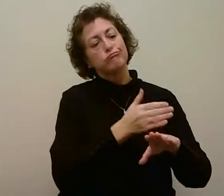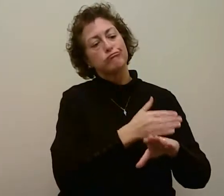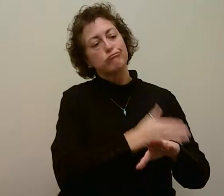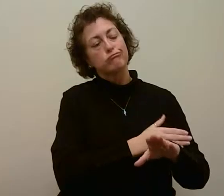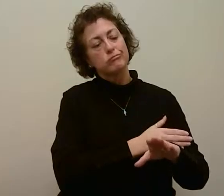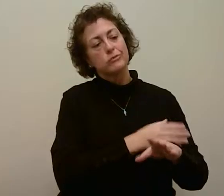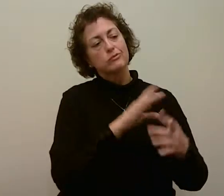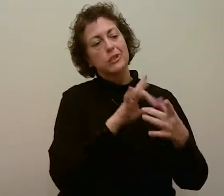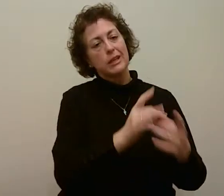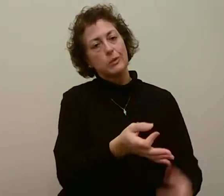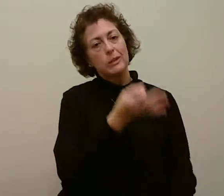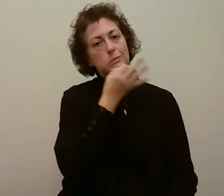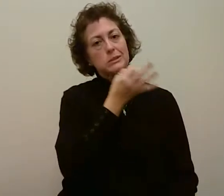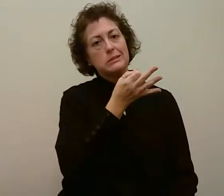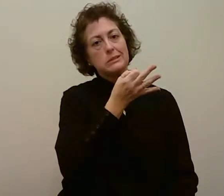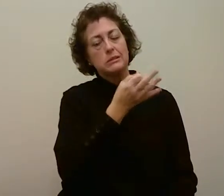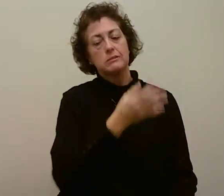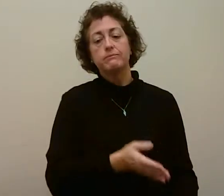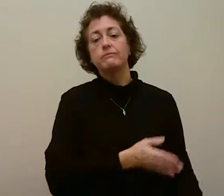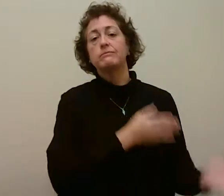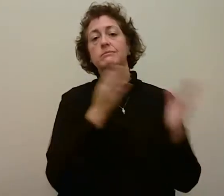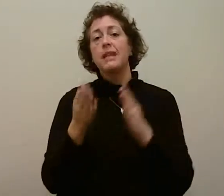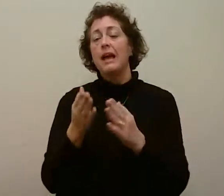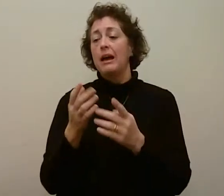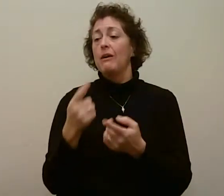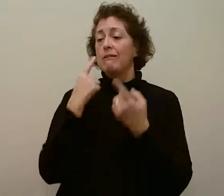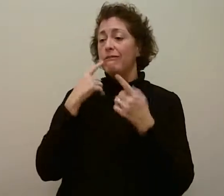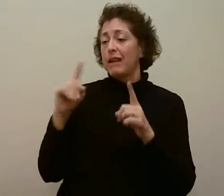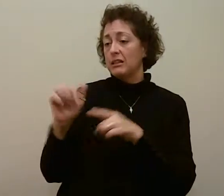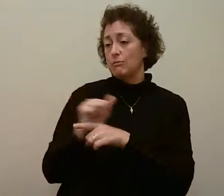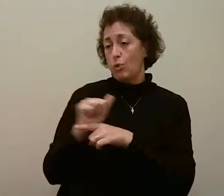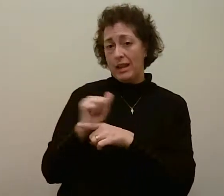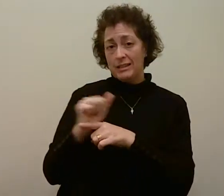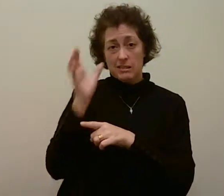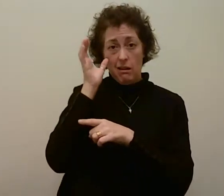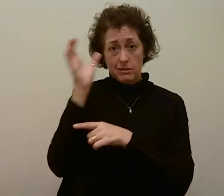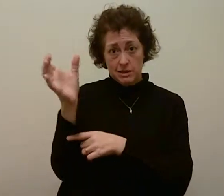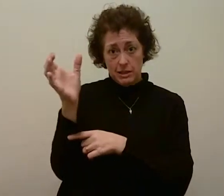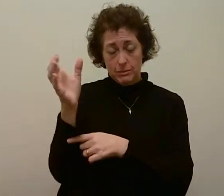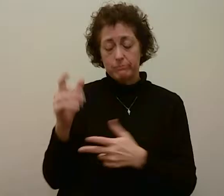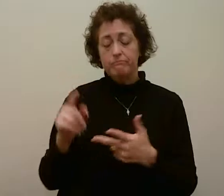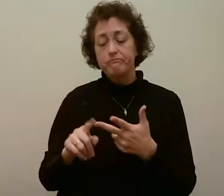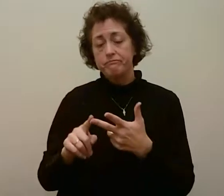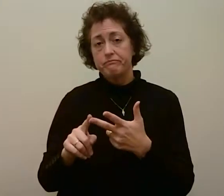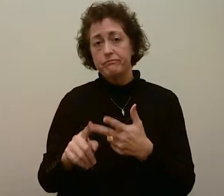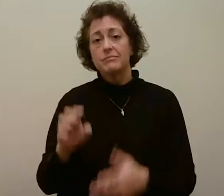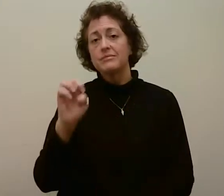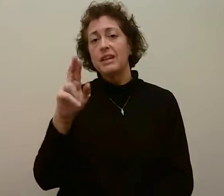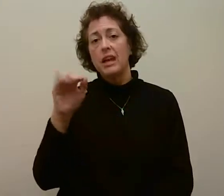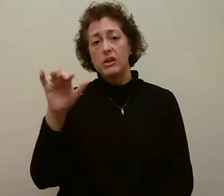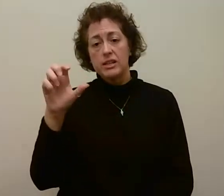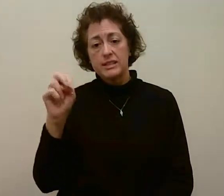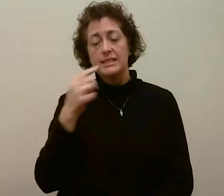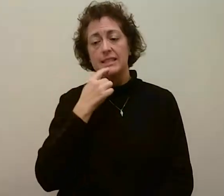the concept of effective practice. Erickson indicates that students progressed and improved based on their level of